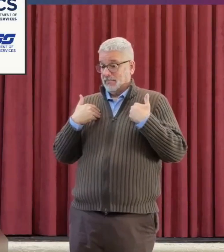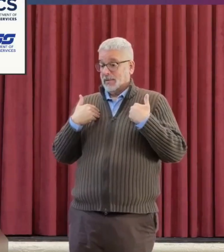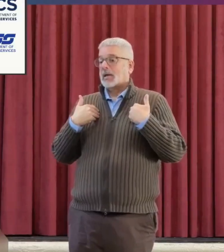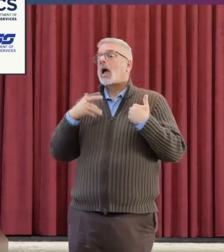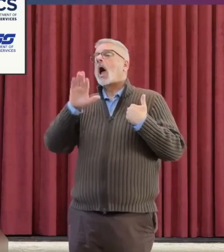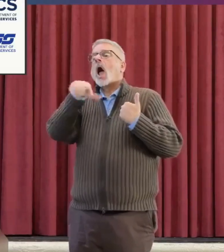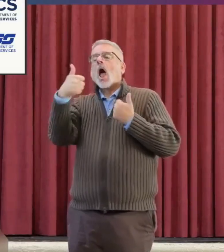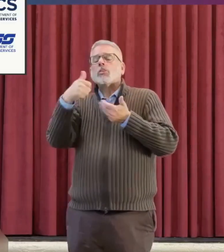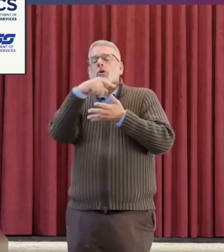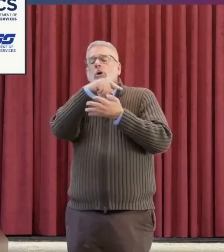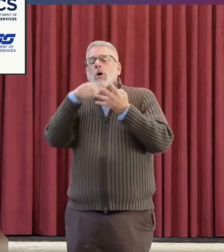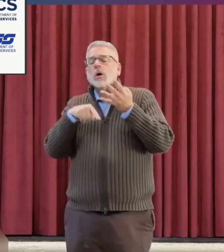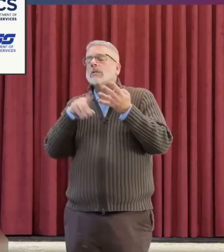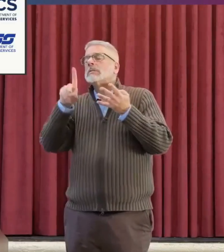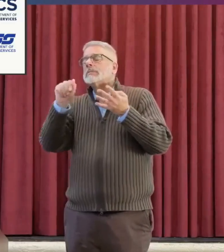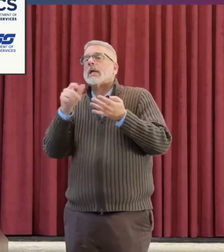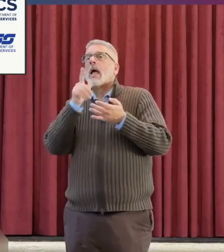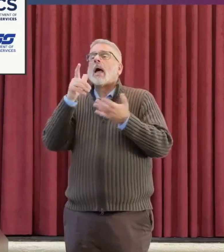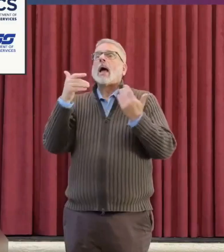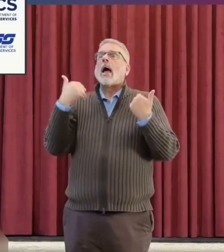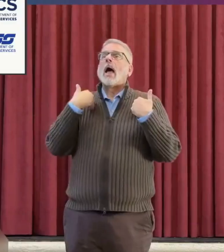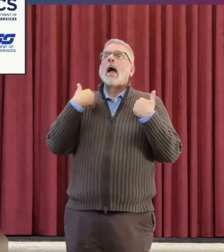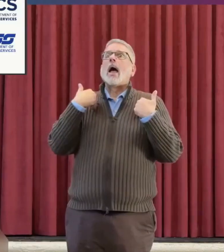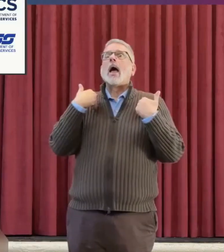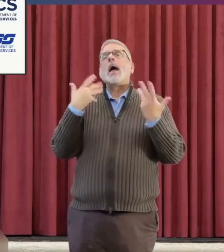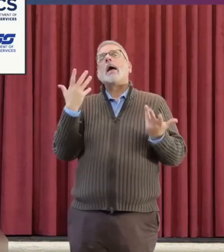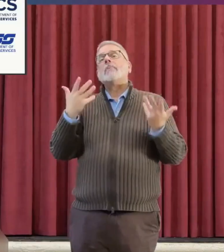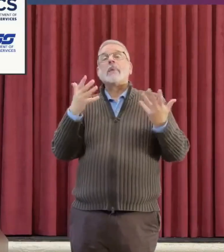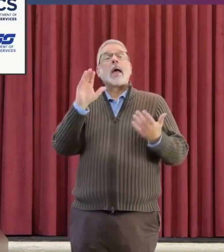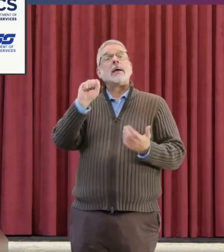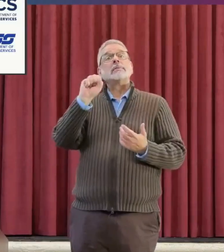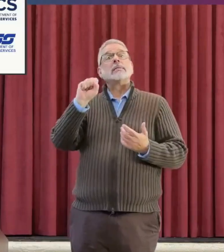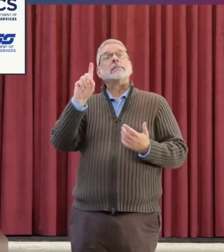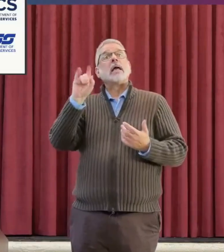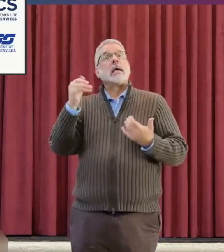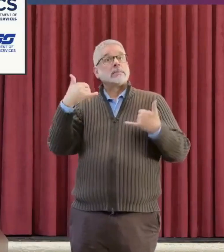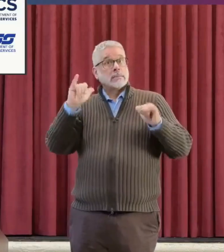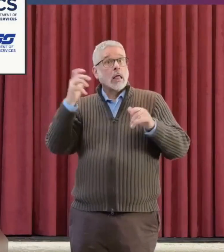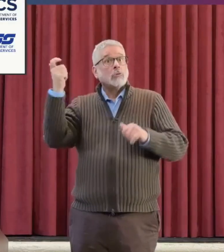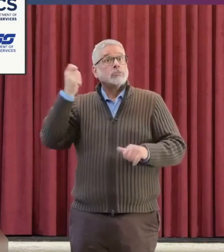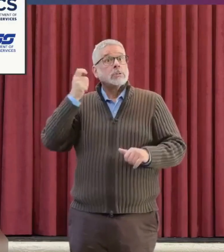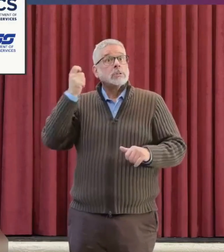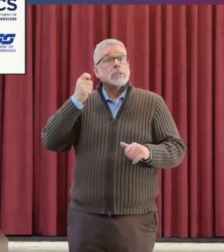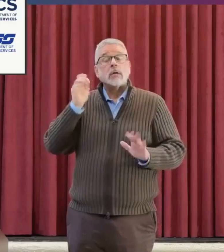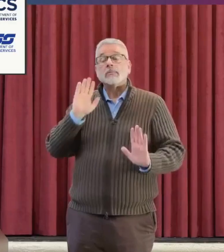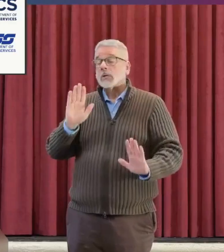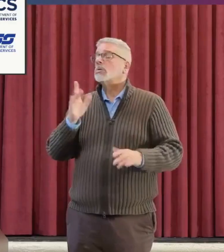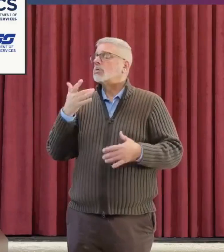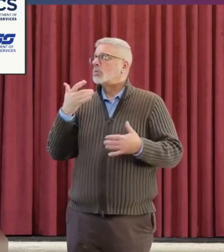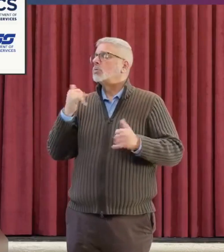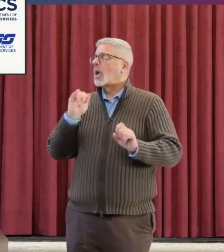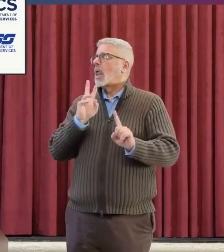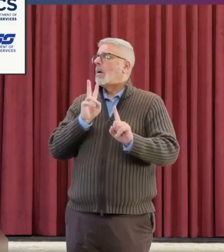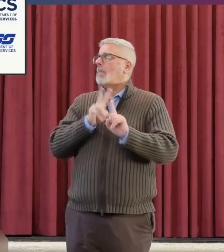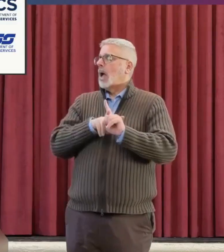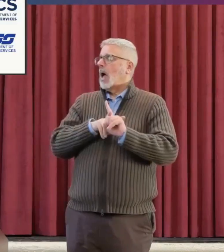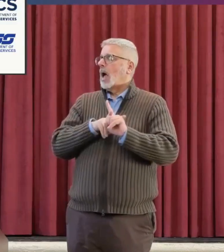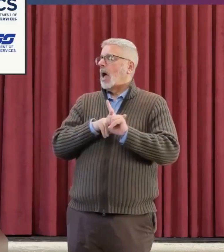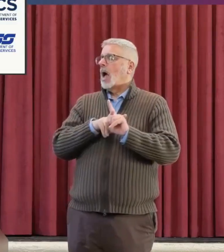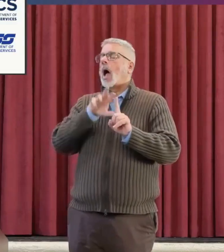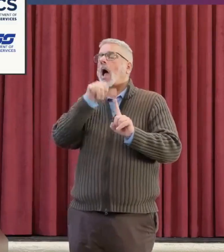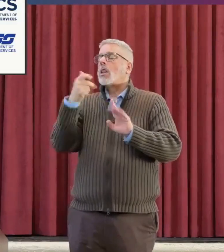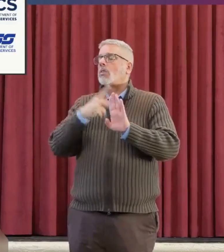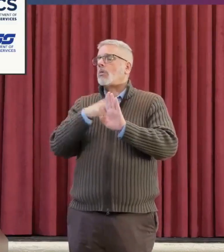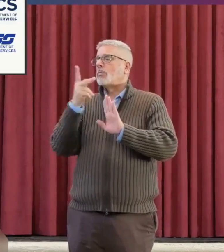disability status, if you are receiving SSDI still, you can apply for